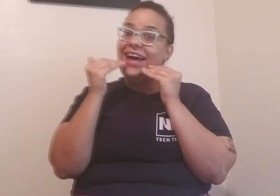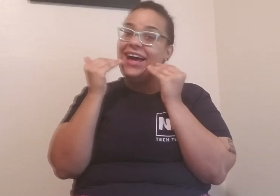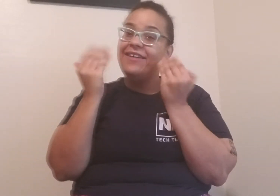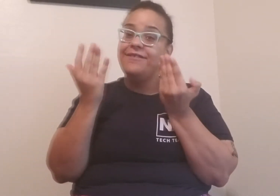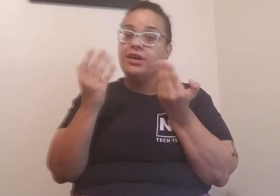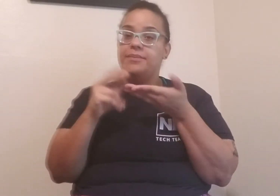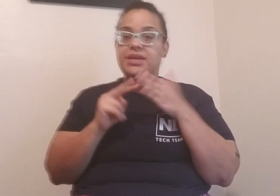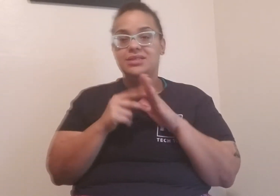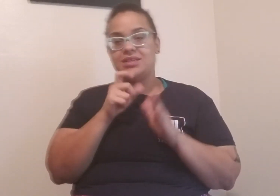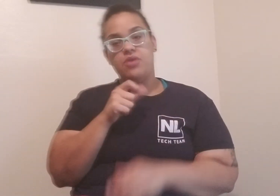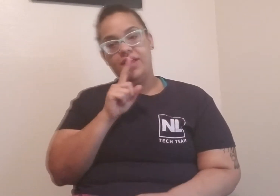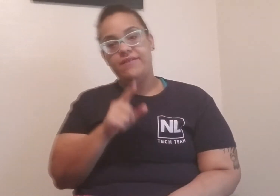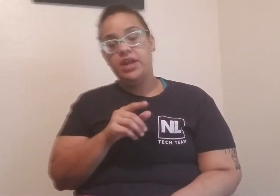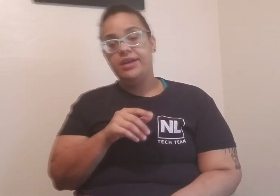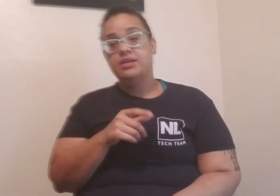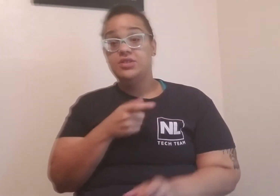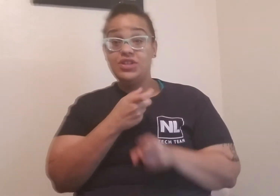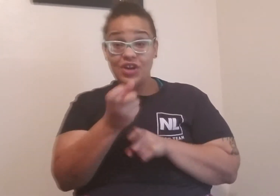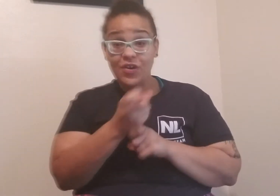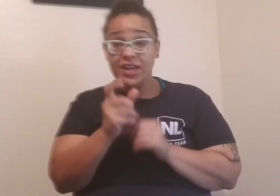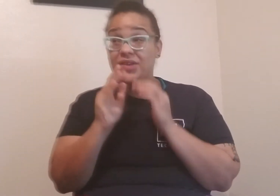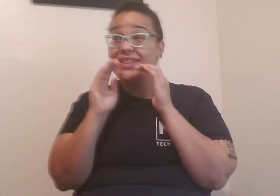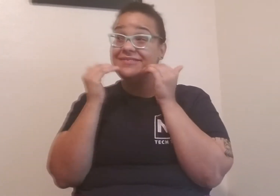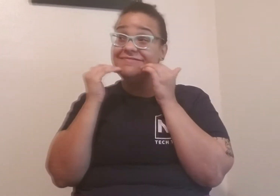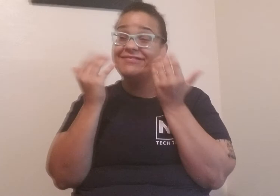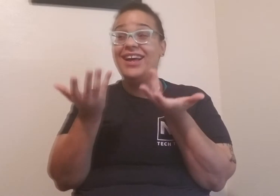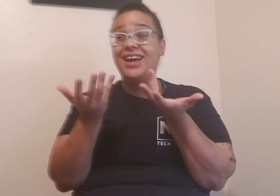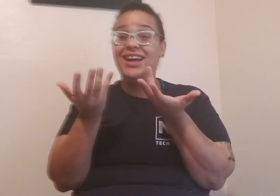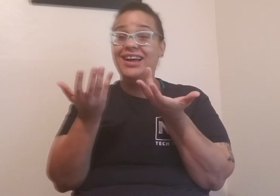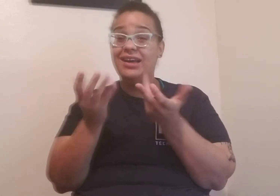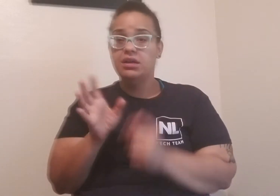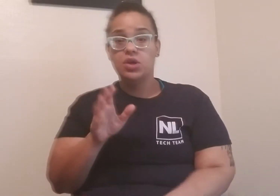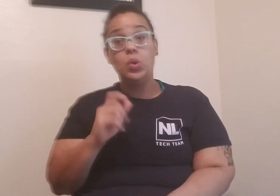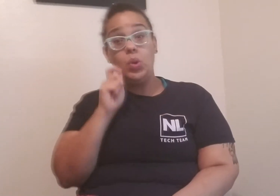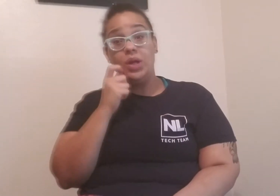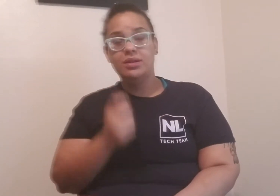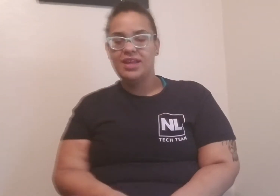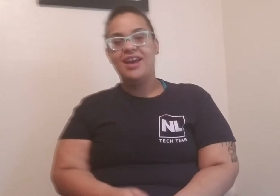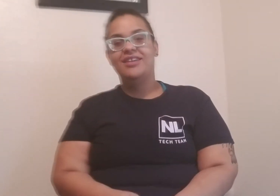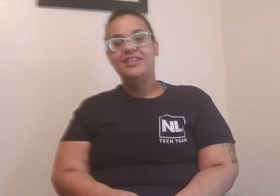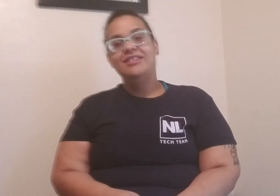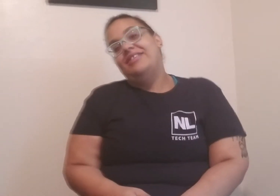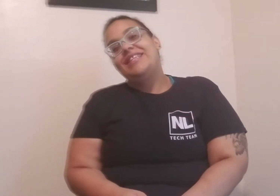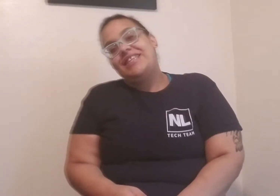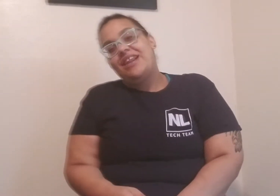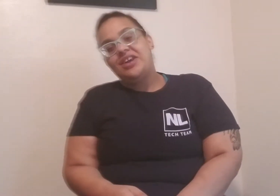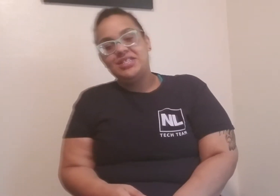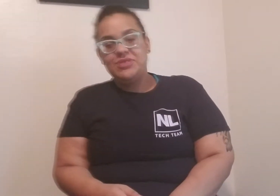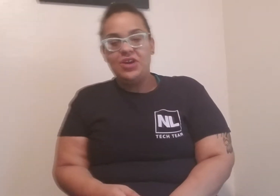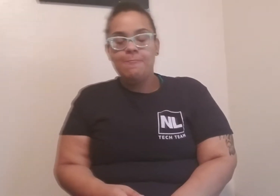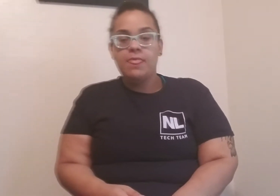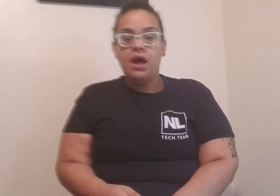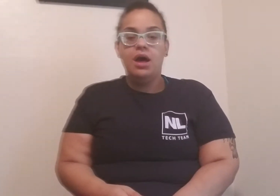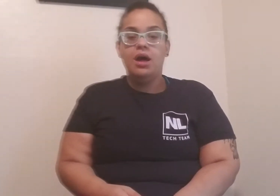laugh, means it's not really funny. So a joke and you, cool, yeah, that's not as awesome. So